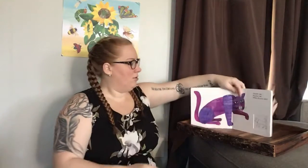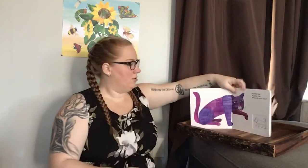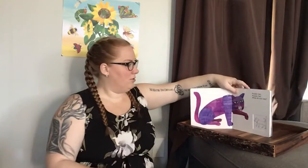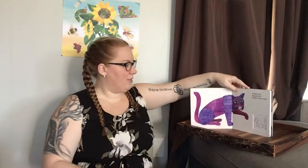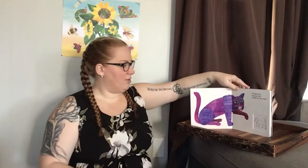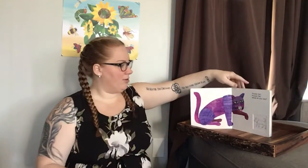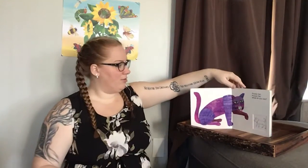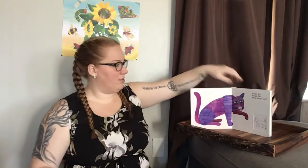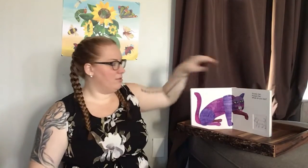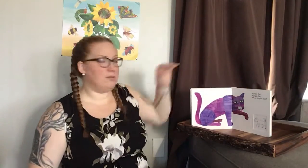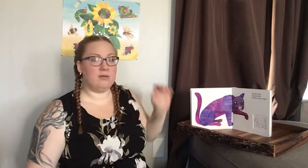background.